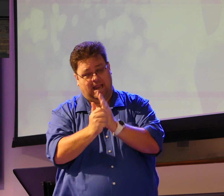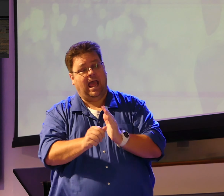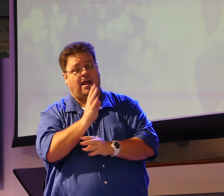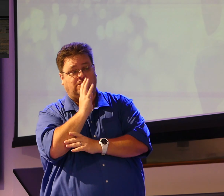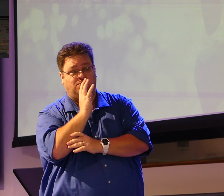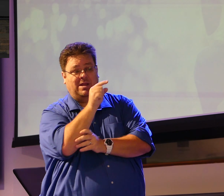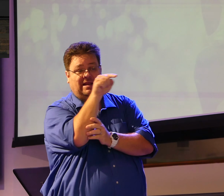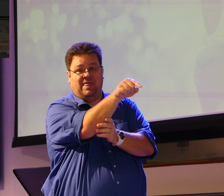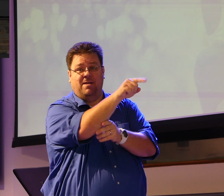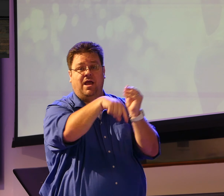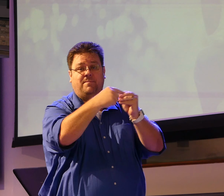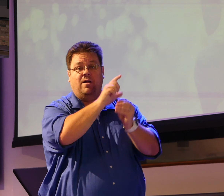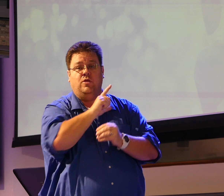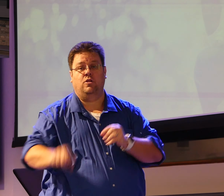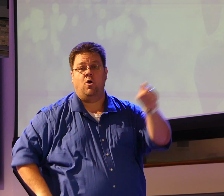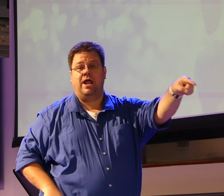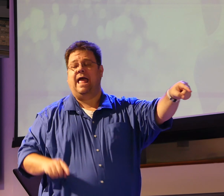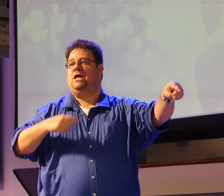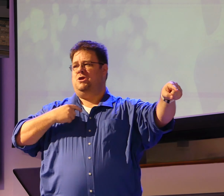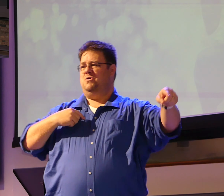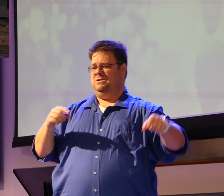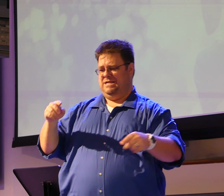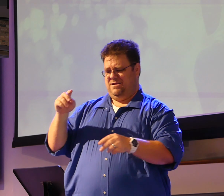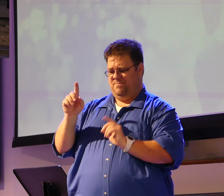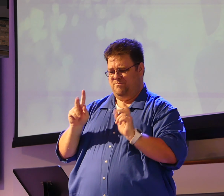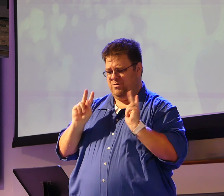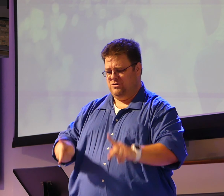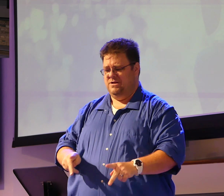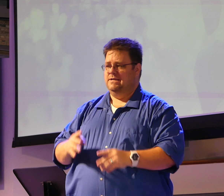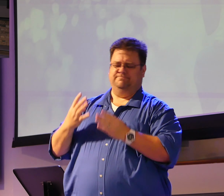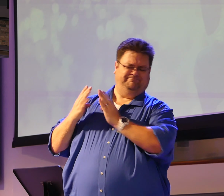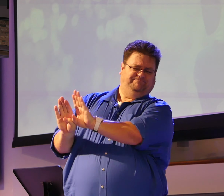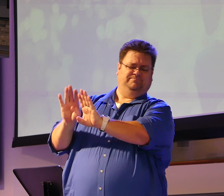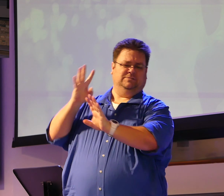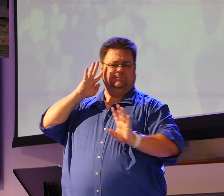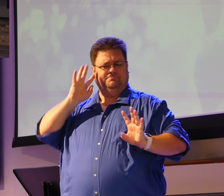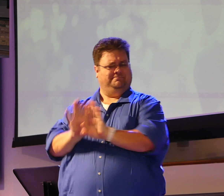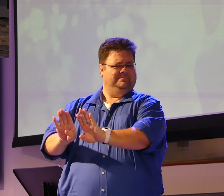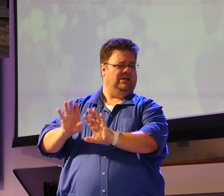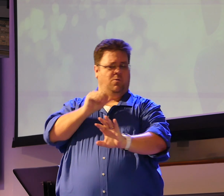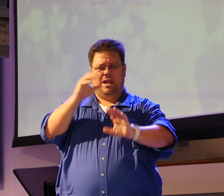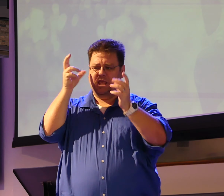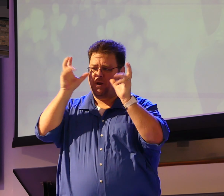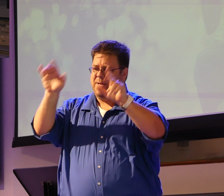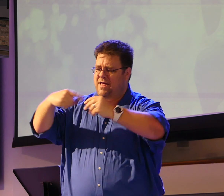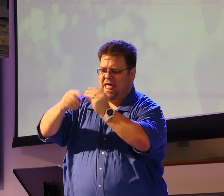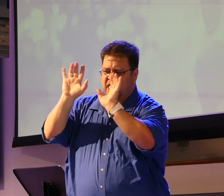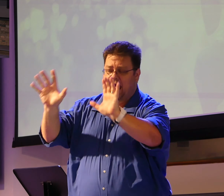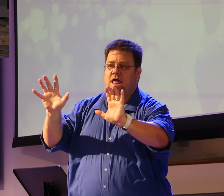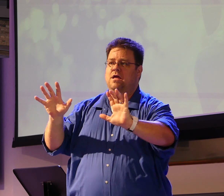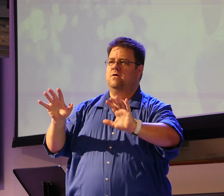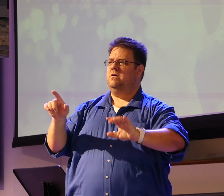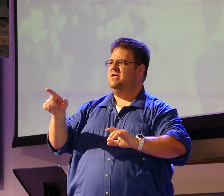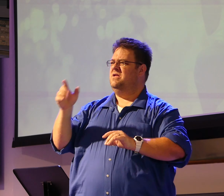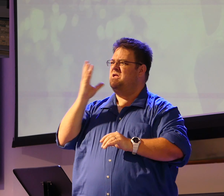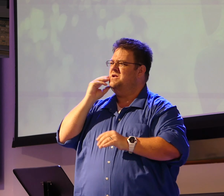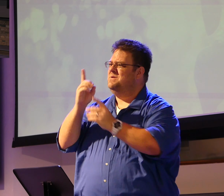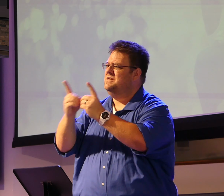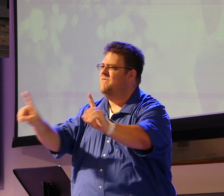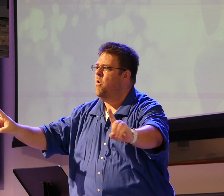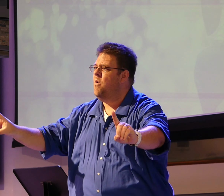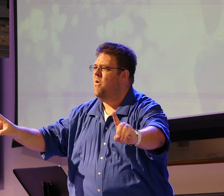with which to be able to speak to them about the lord it's like you know you can take someone who's just closed they don't want to hear it and then all of a sudden they're